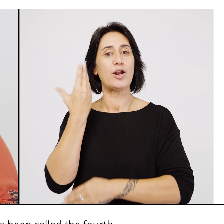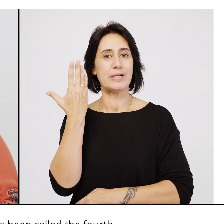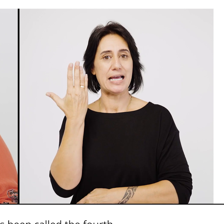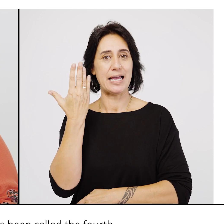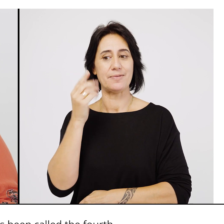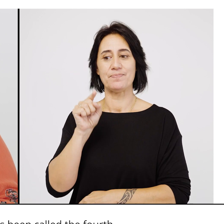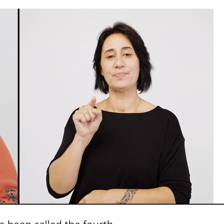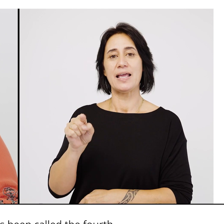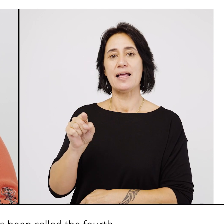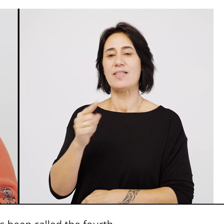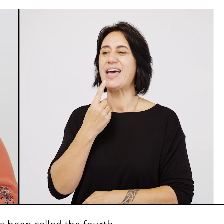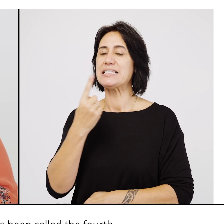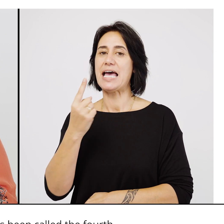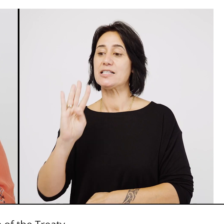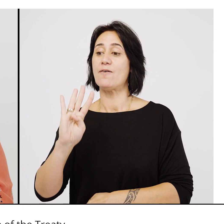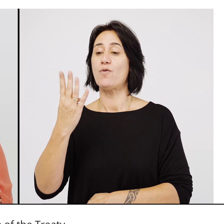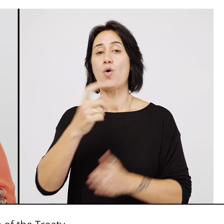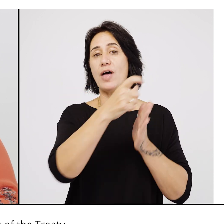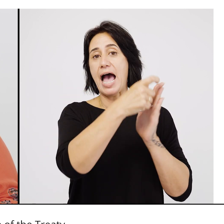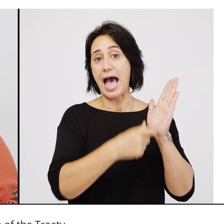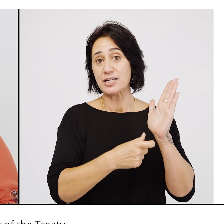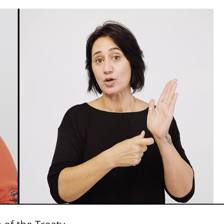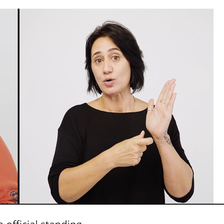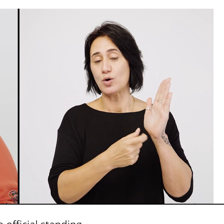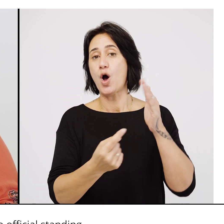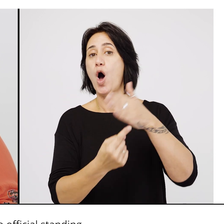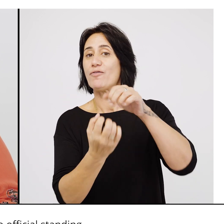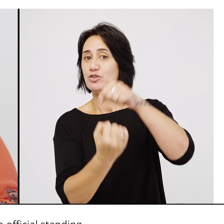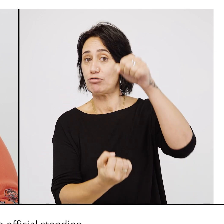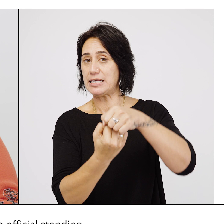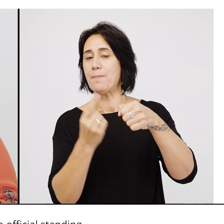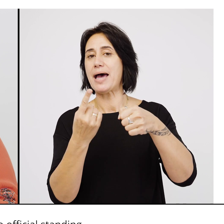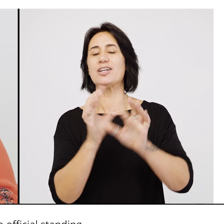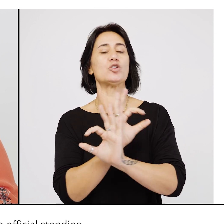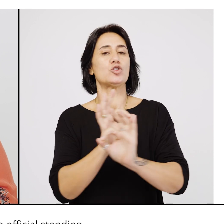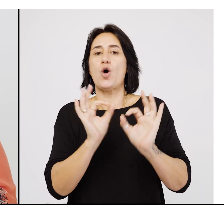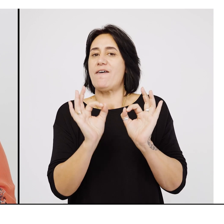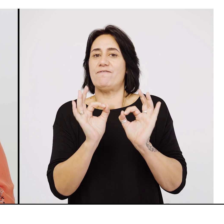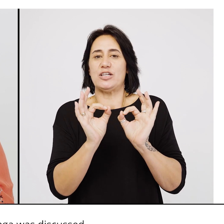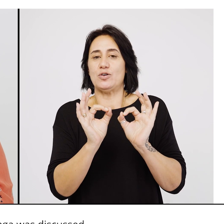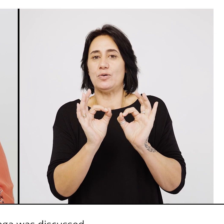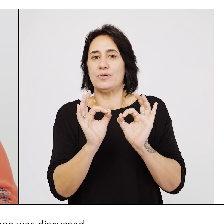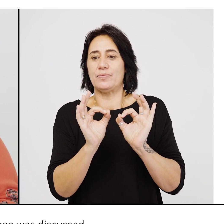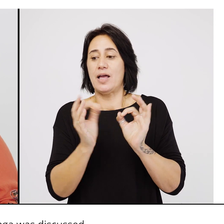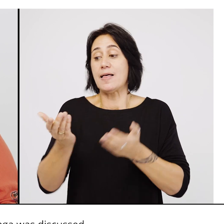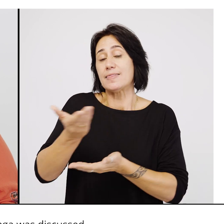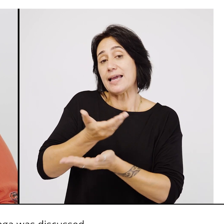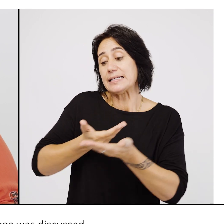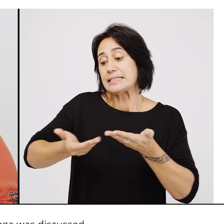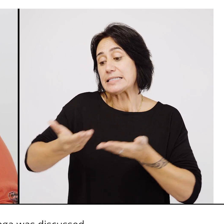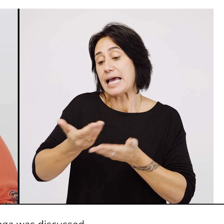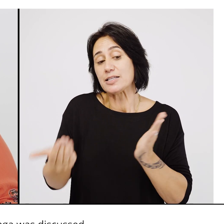Wairuatanga has been called the fourth article of the treaty, but has no official standing. Wairuatanga